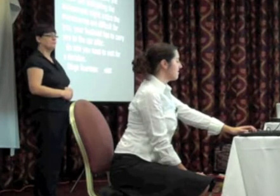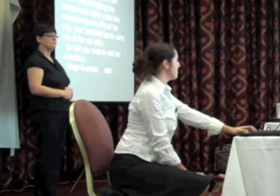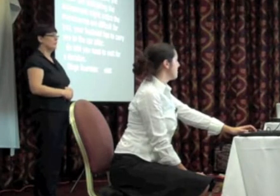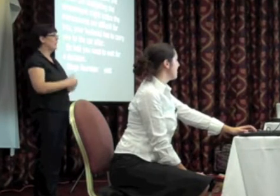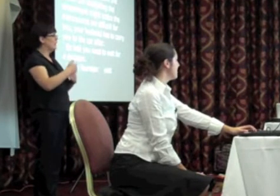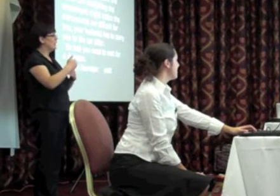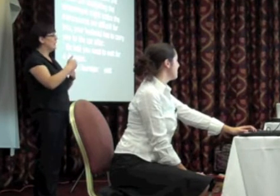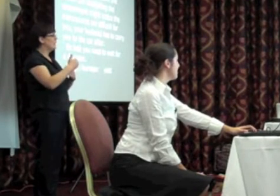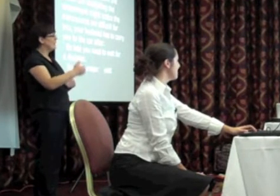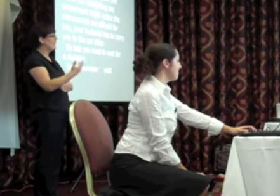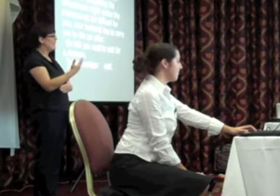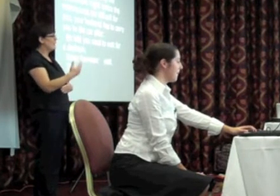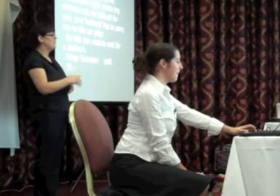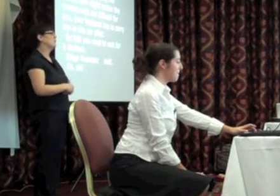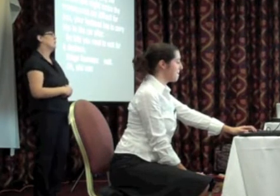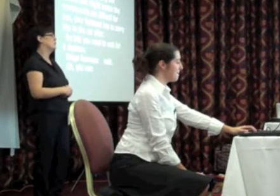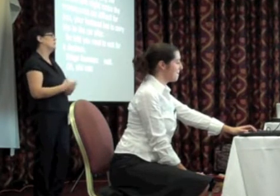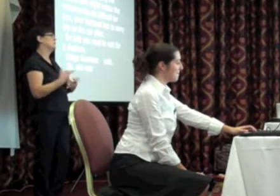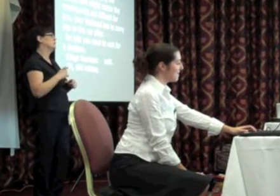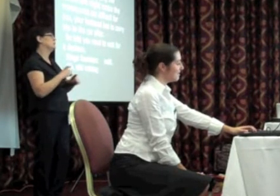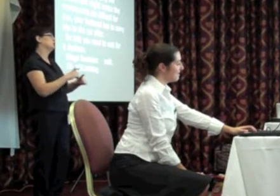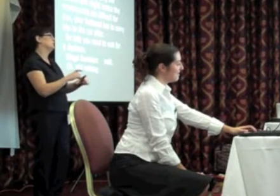Oh, still waiting.